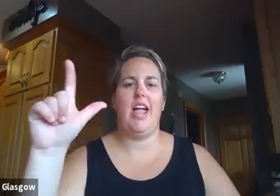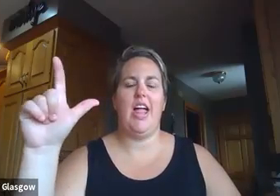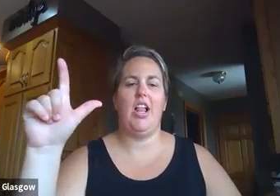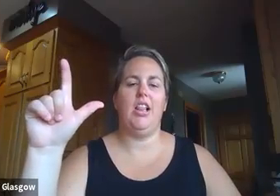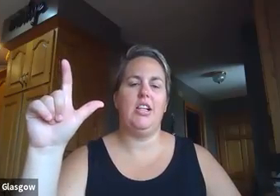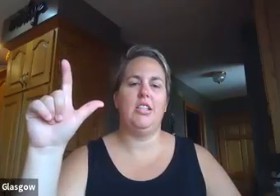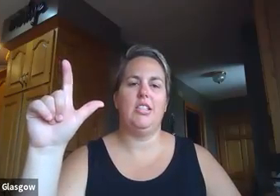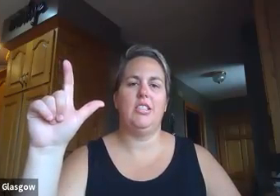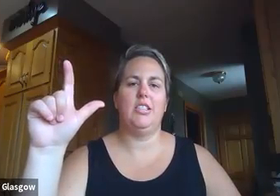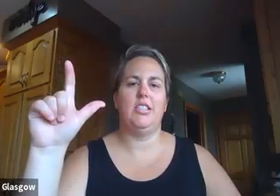L,